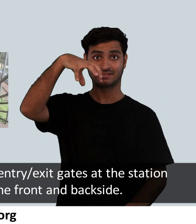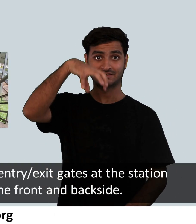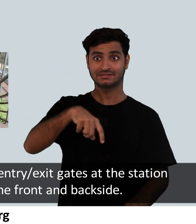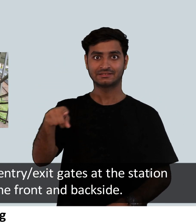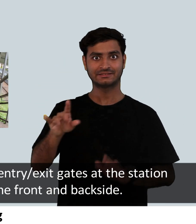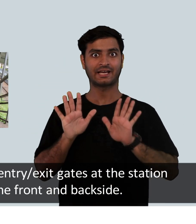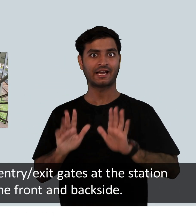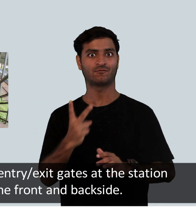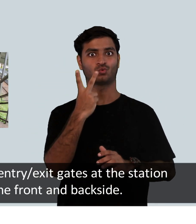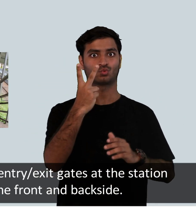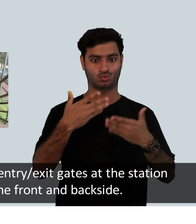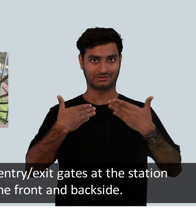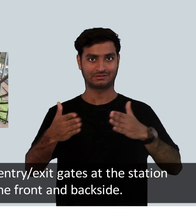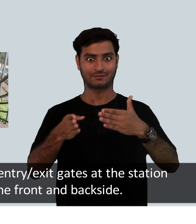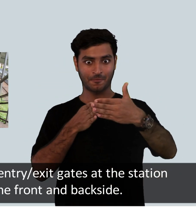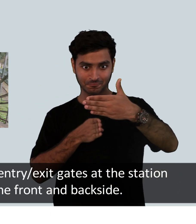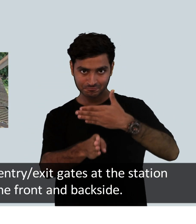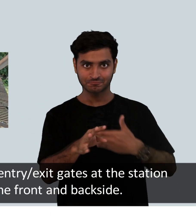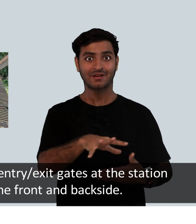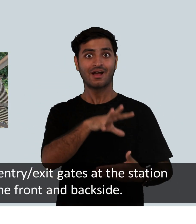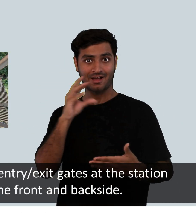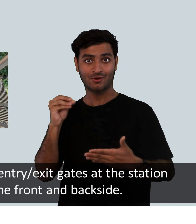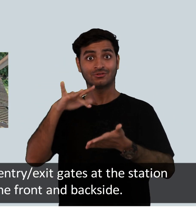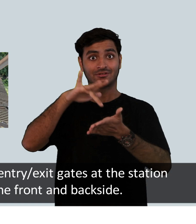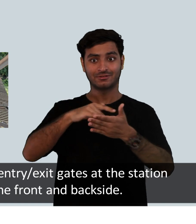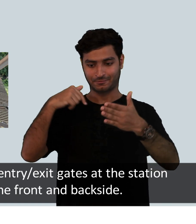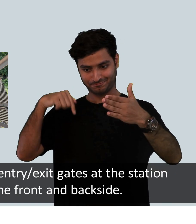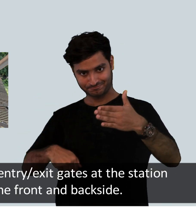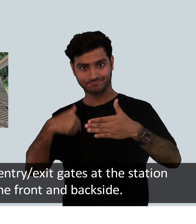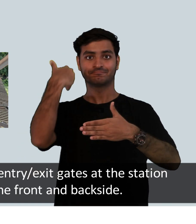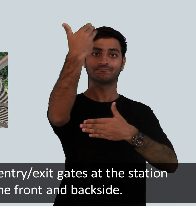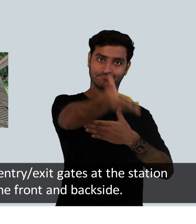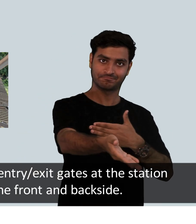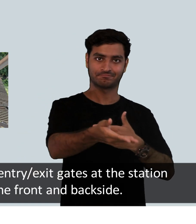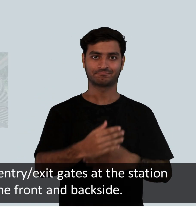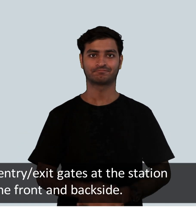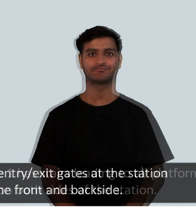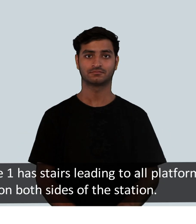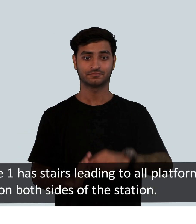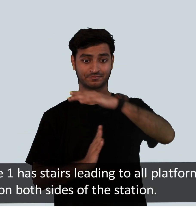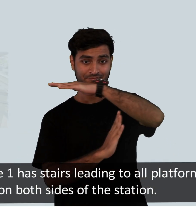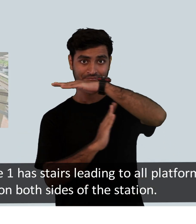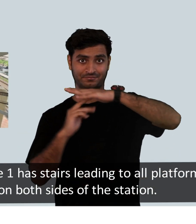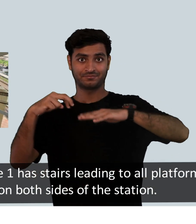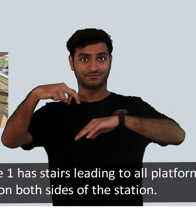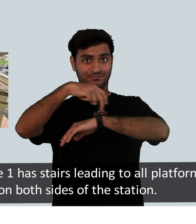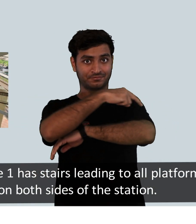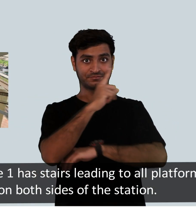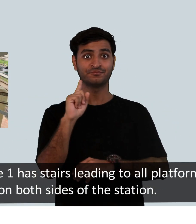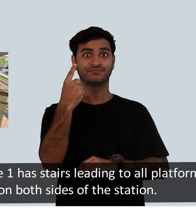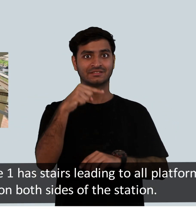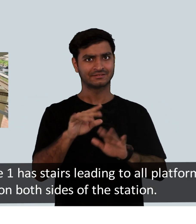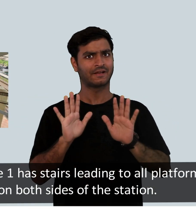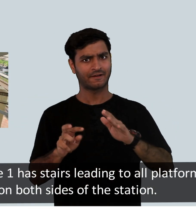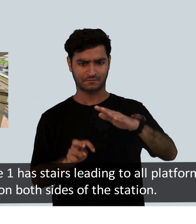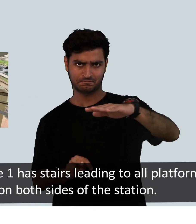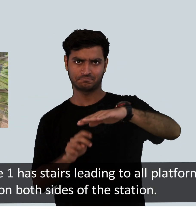There are 2 entry-exit gates at the station on the front and back side. The foot-over bridge 1 has